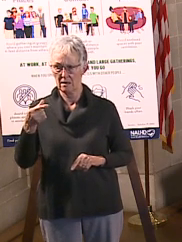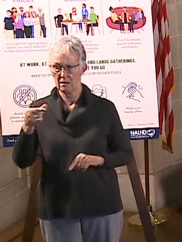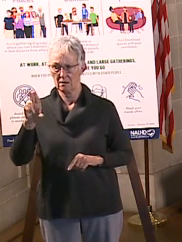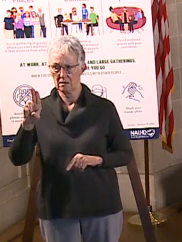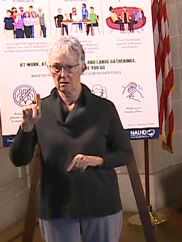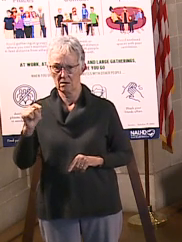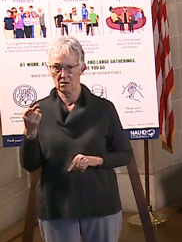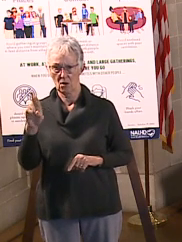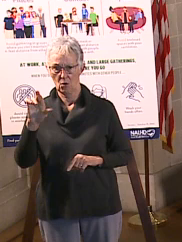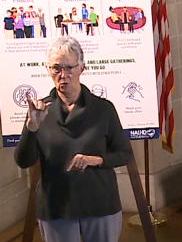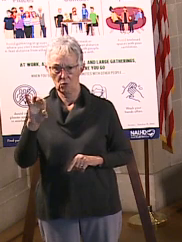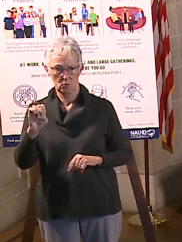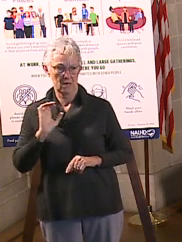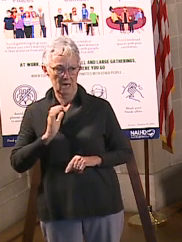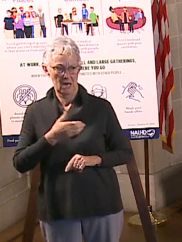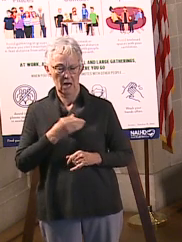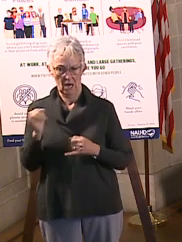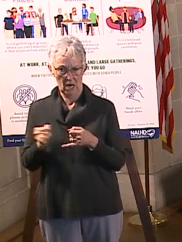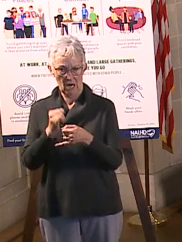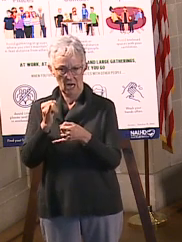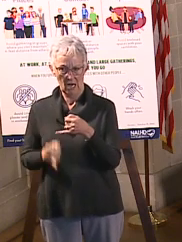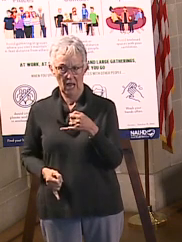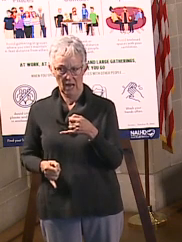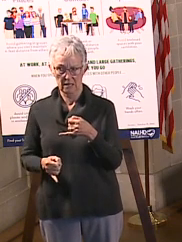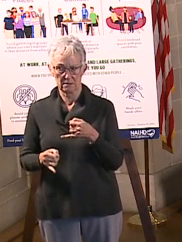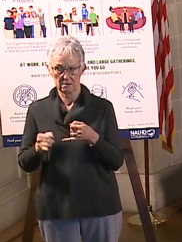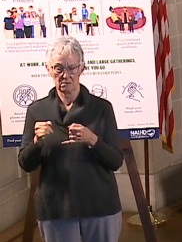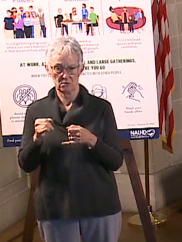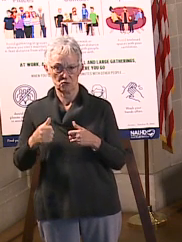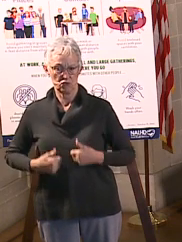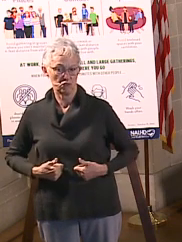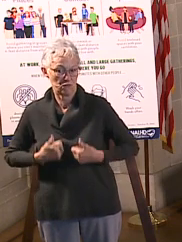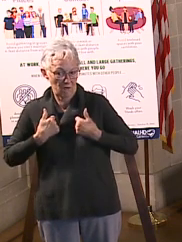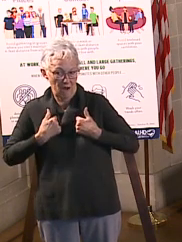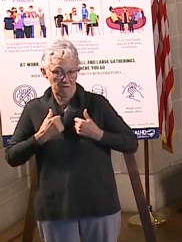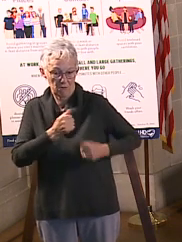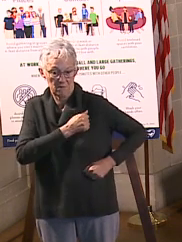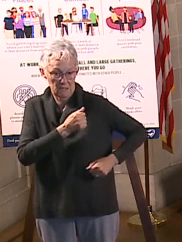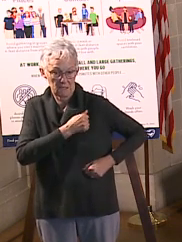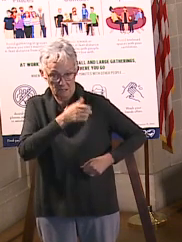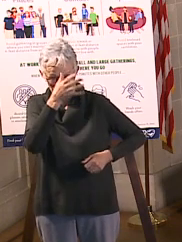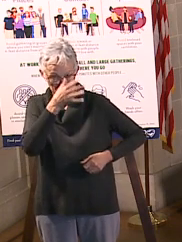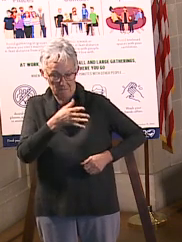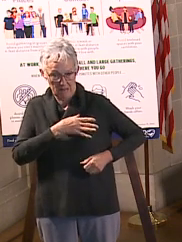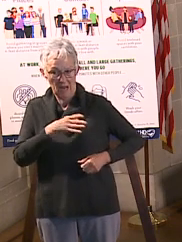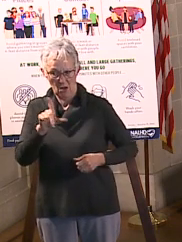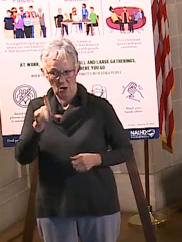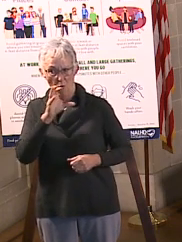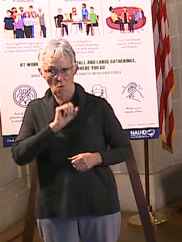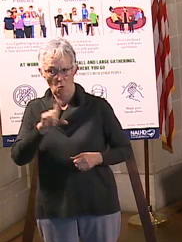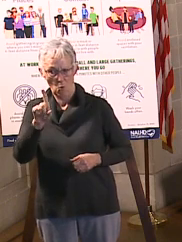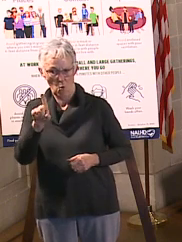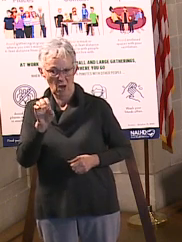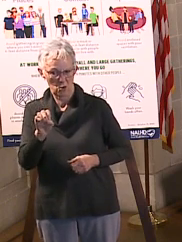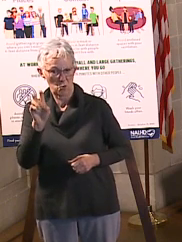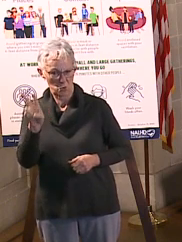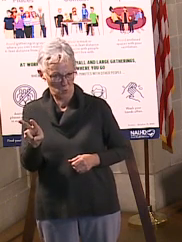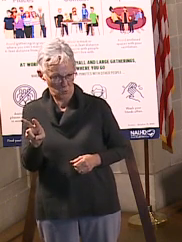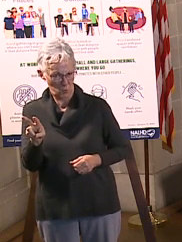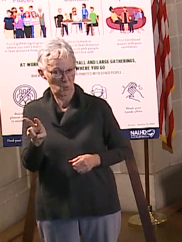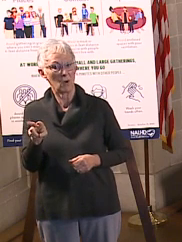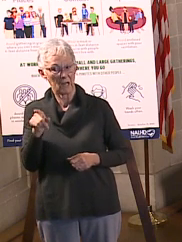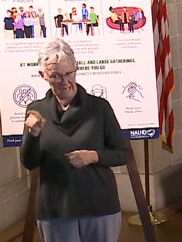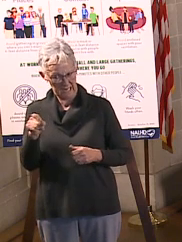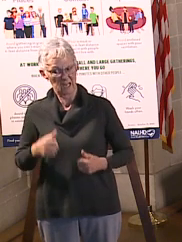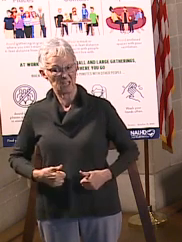survivor, 102 years old from Omaha, who on that day, as a 23-year-old electrician's mate, was serving on the